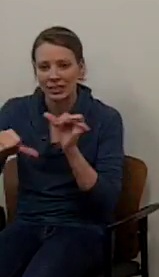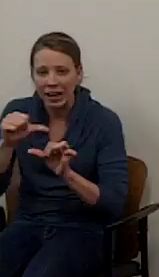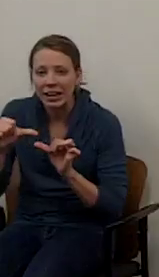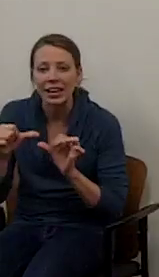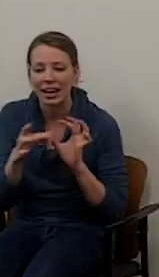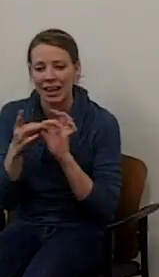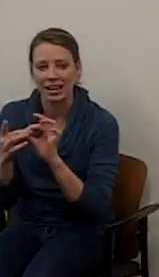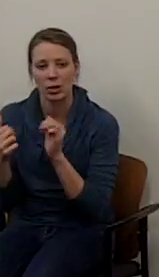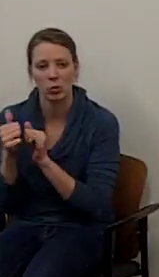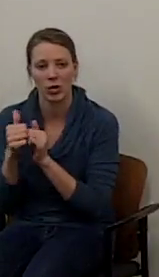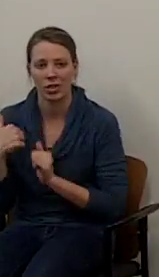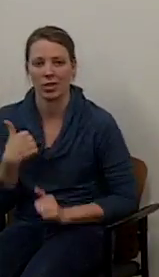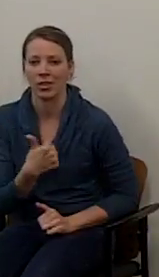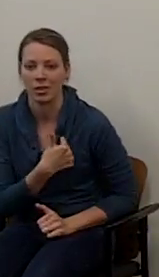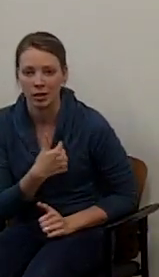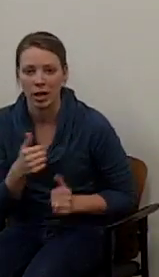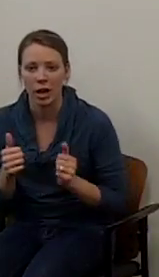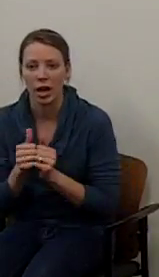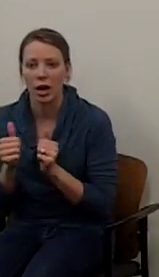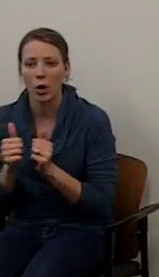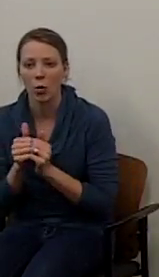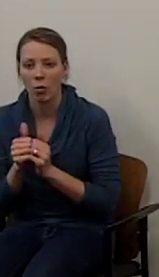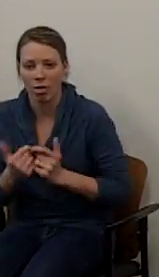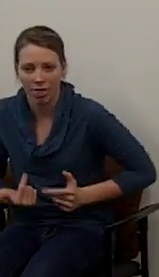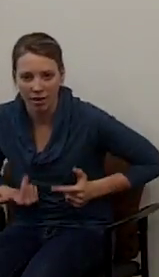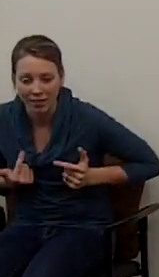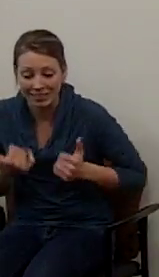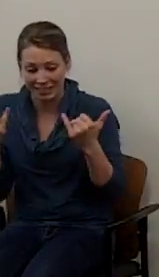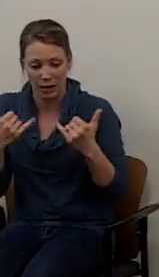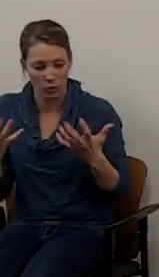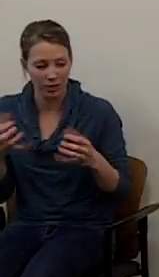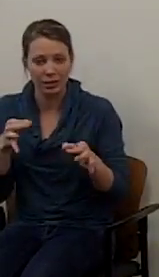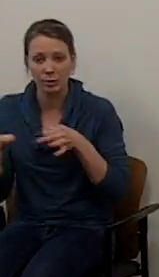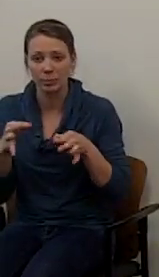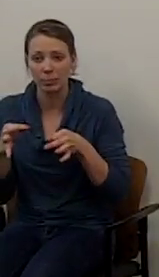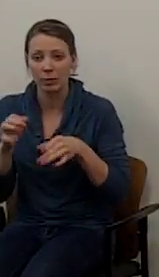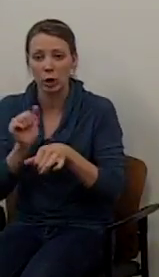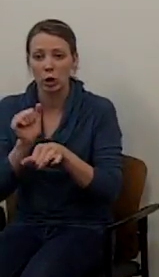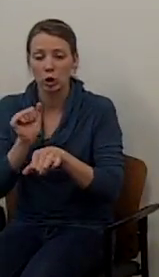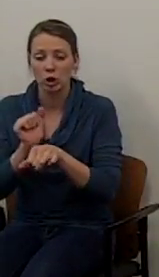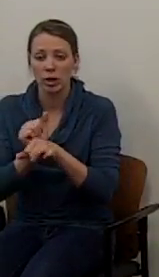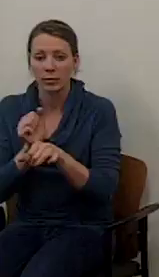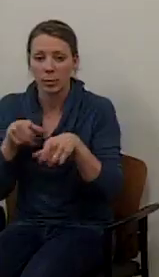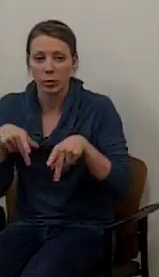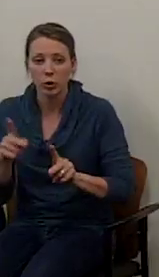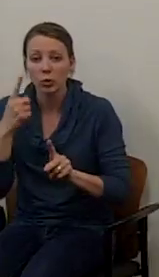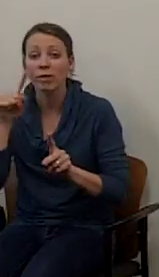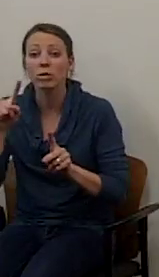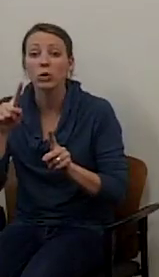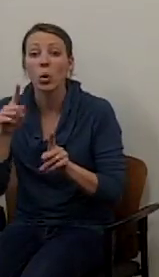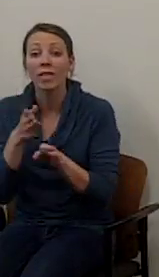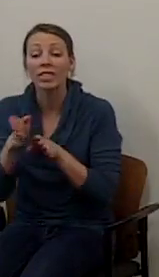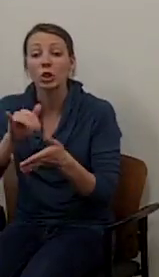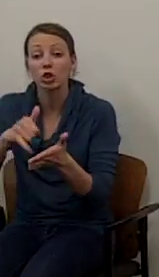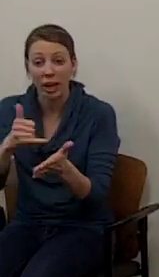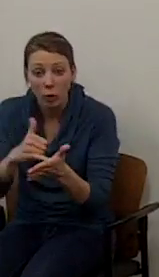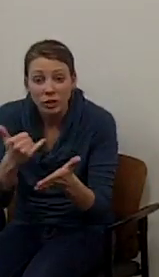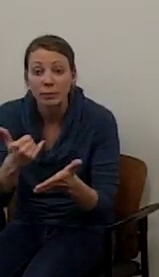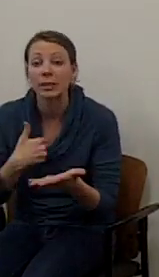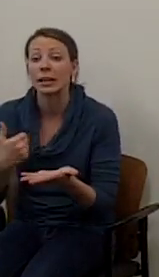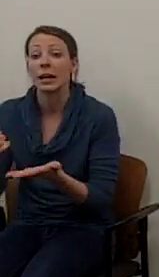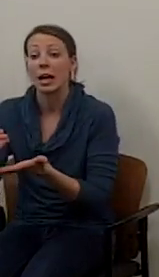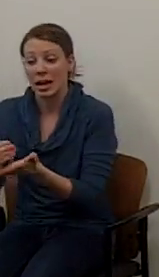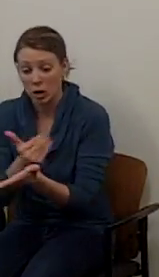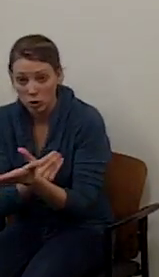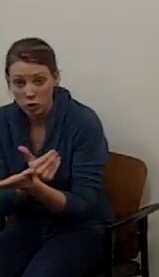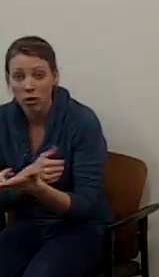with one another and connects us with the role. Today, I would like to tell you about the job opportunities offered in the field of journalism, the salaries offered in the field of